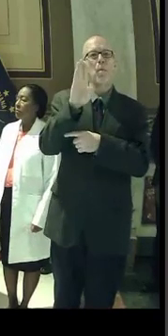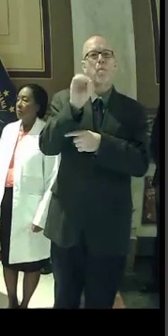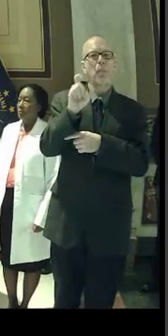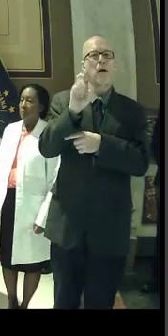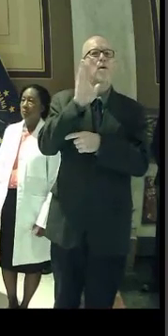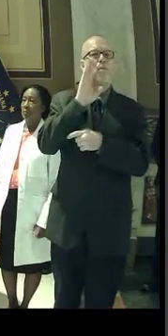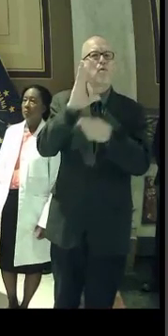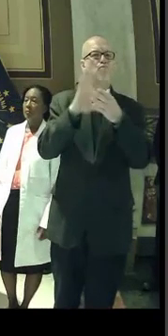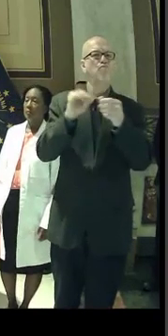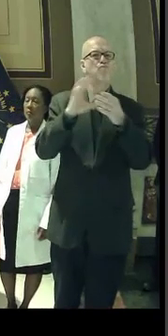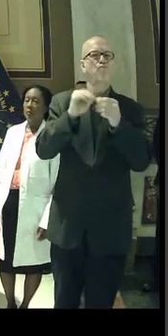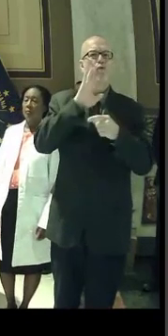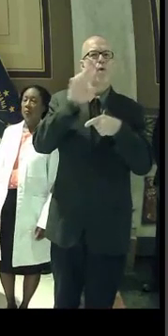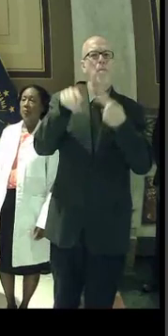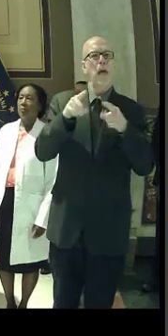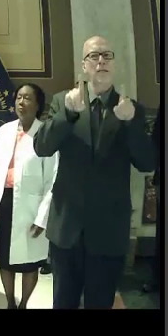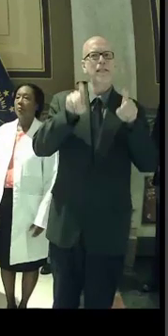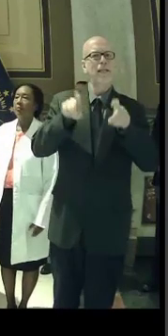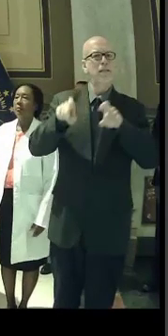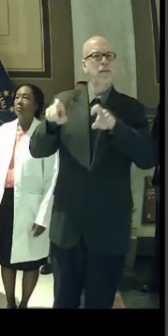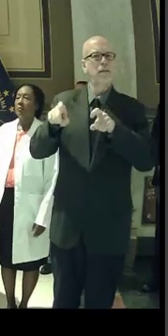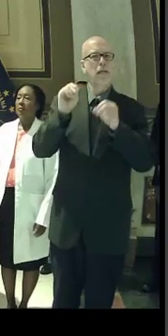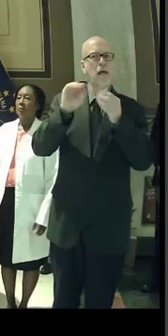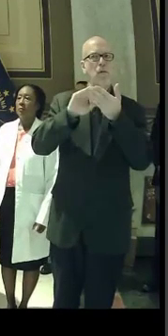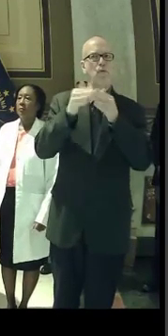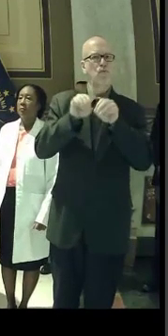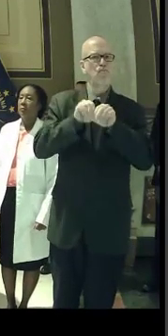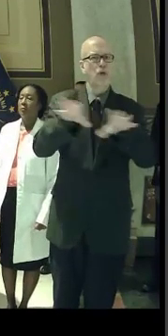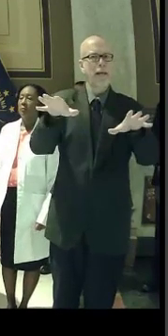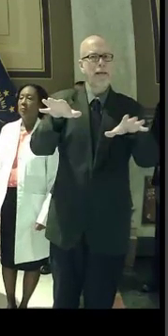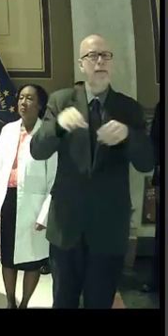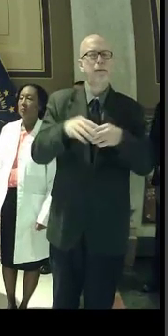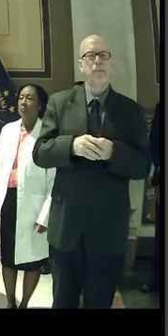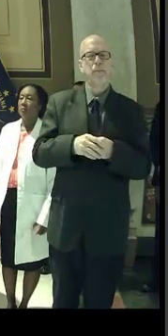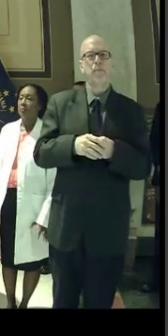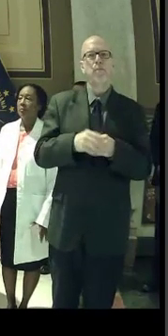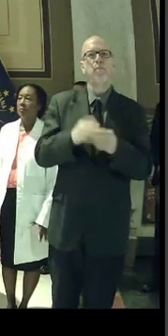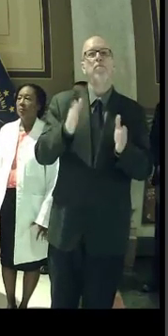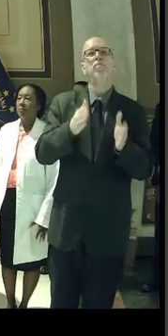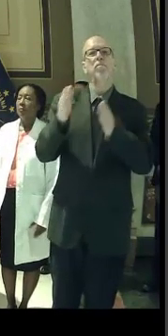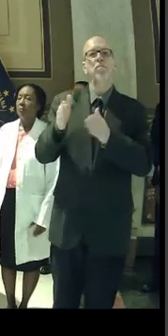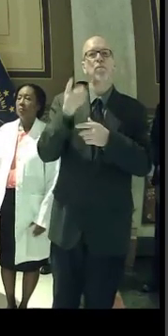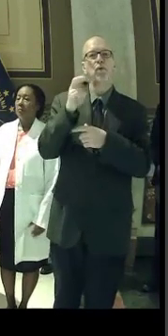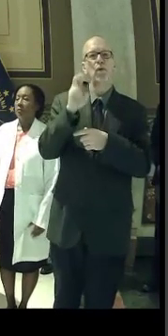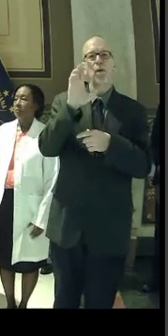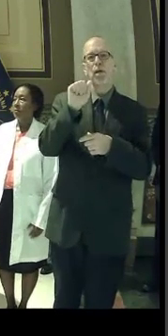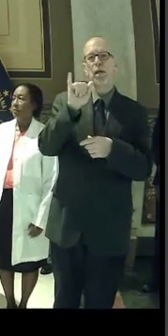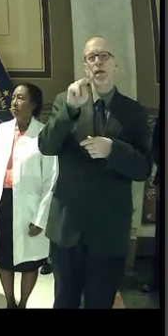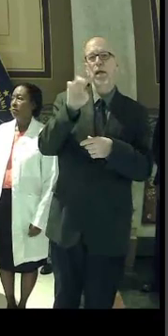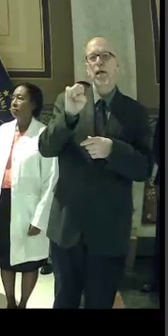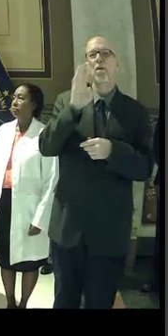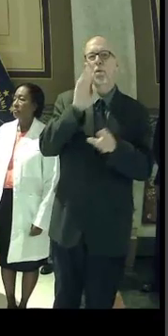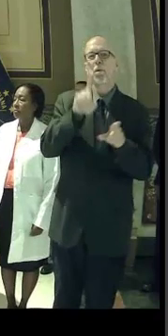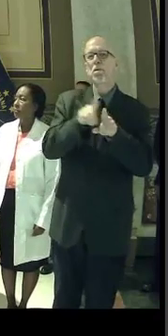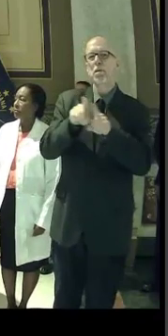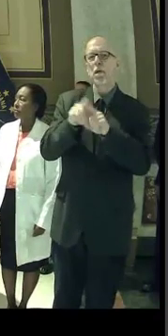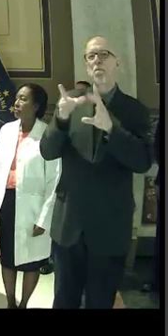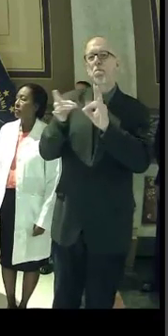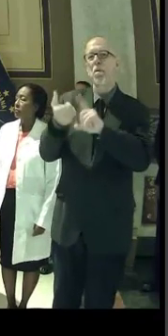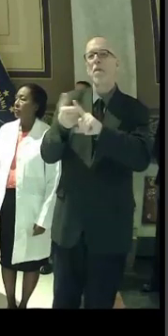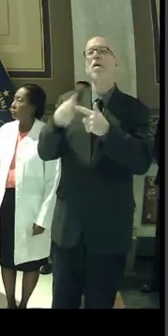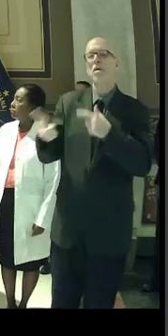on testing and community spread. And then I'll ask Dr. Kane to do the same before I